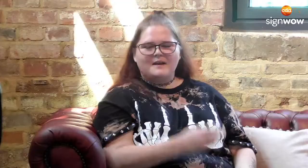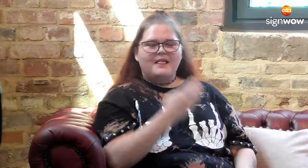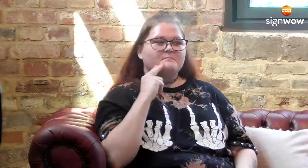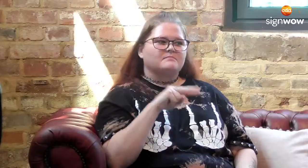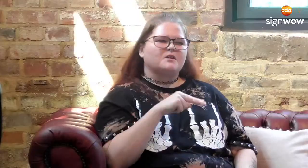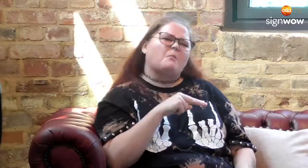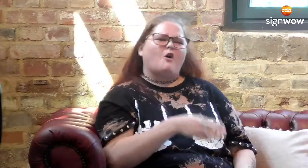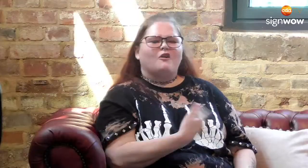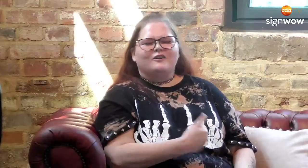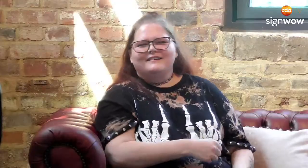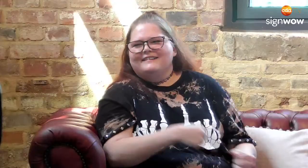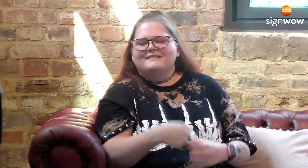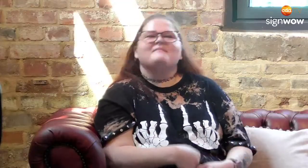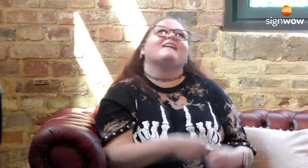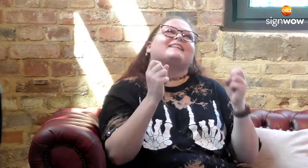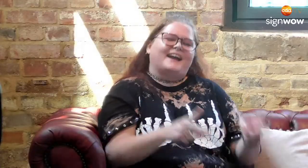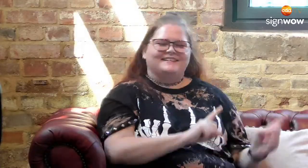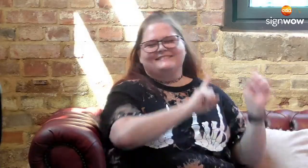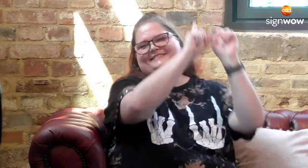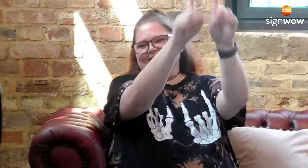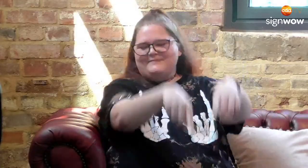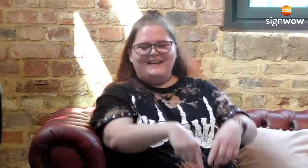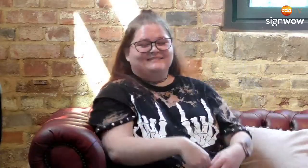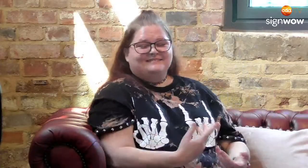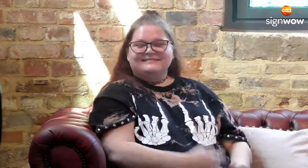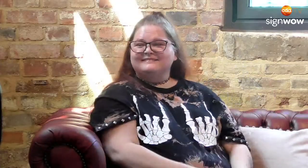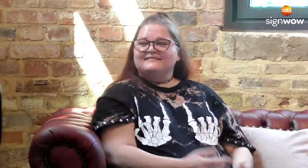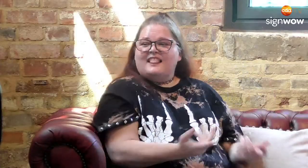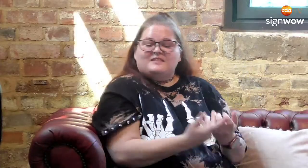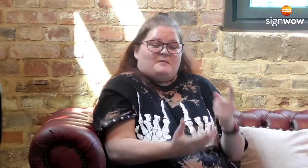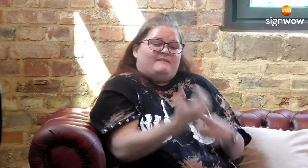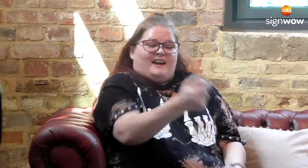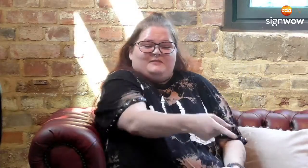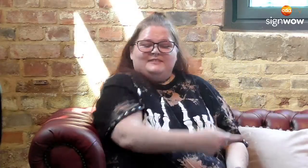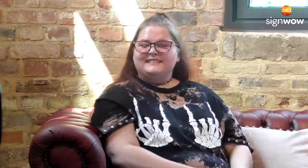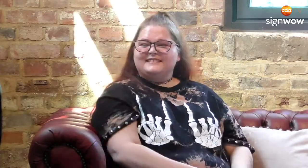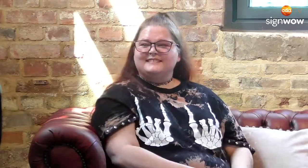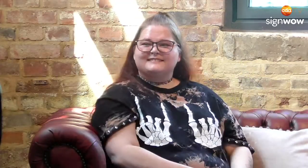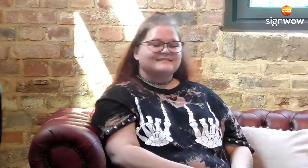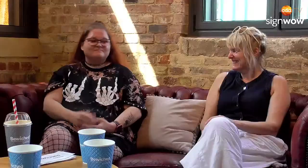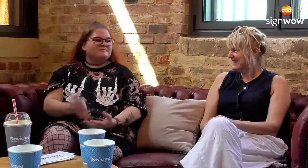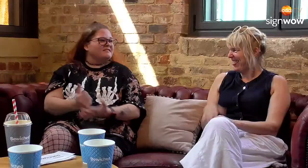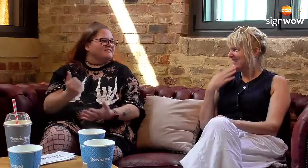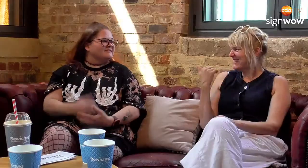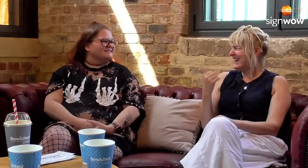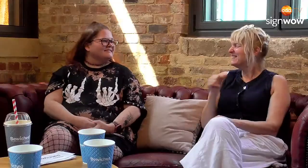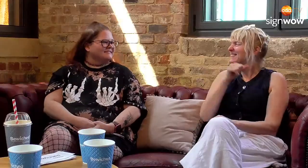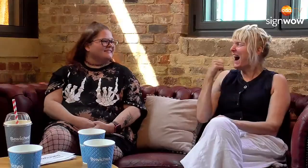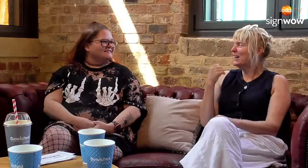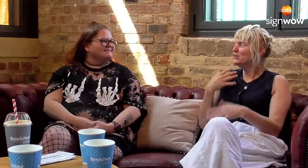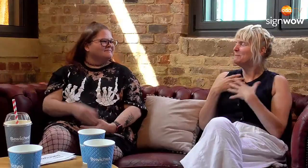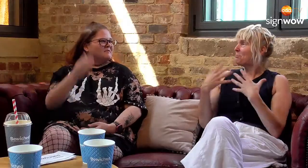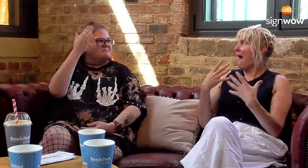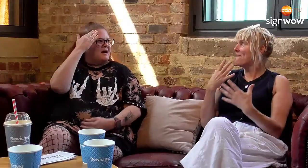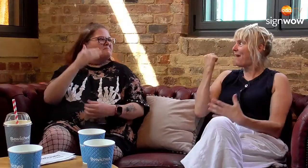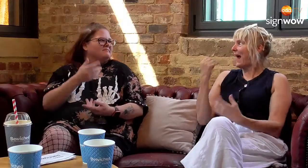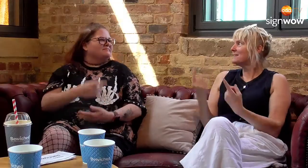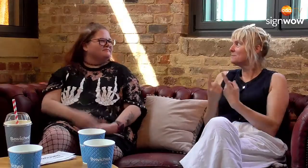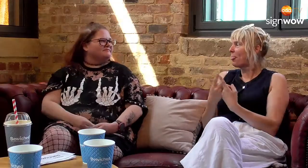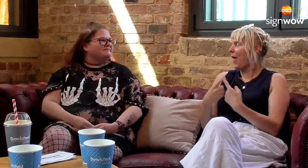I was a bit anxious about it, and my mum was like, come on, we've got to go, so that's how I ended up there. Oh, that's lovely. And it's a nice